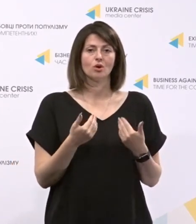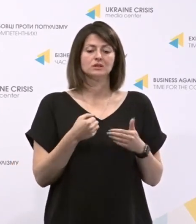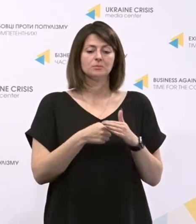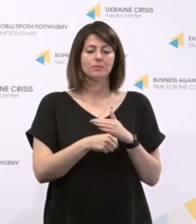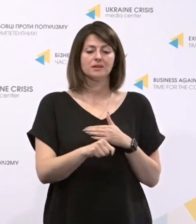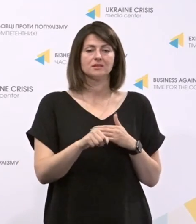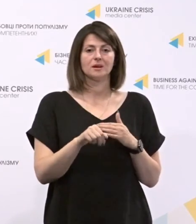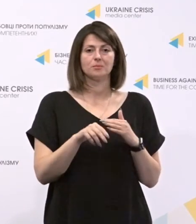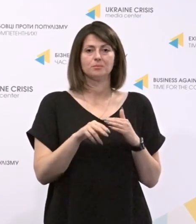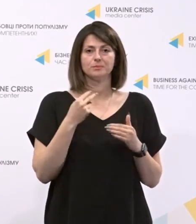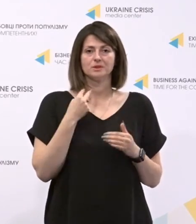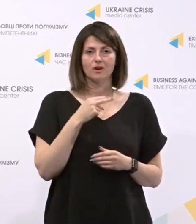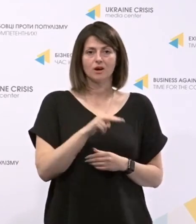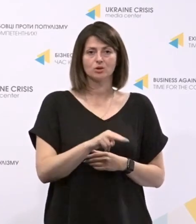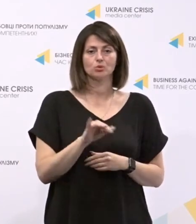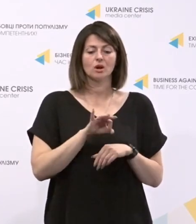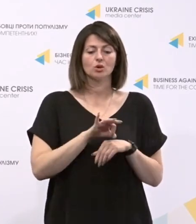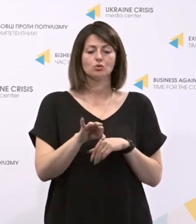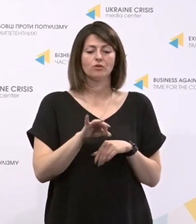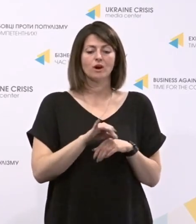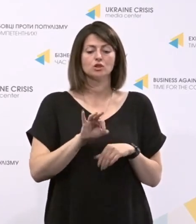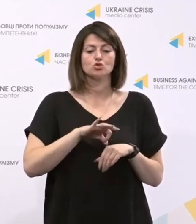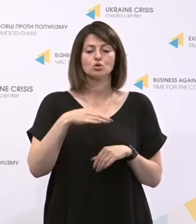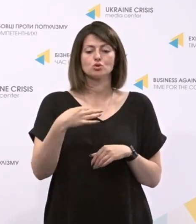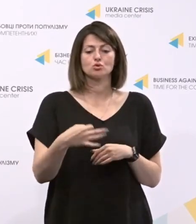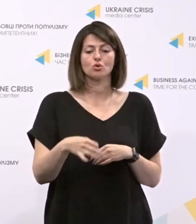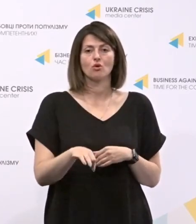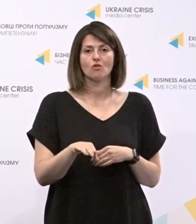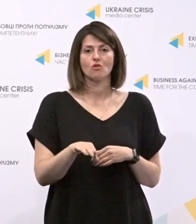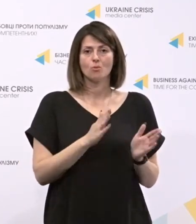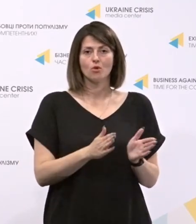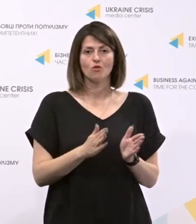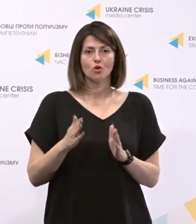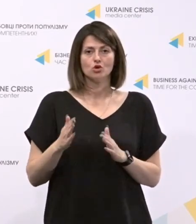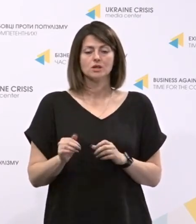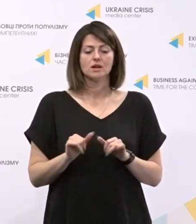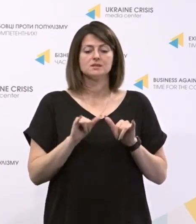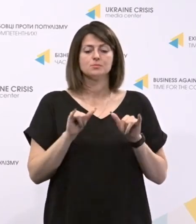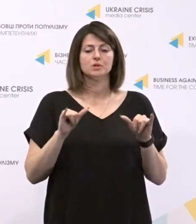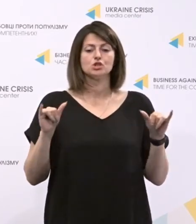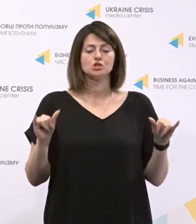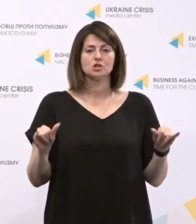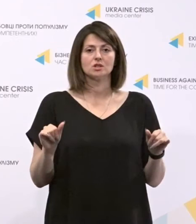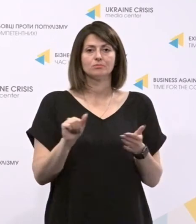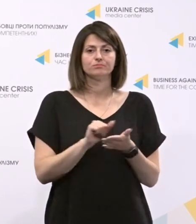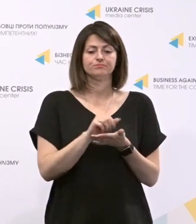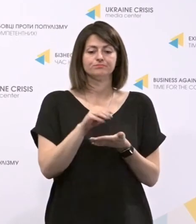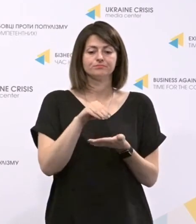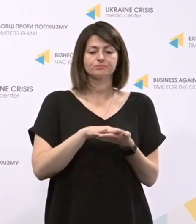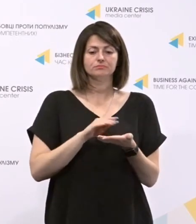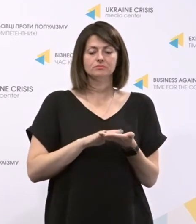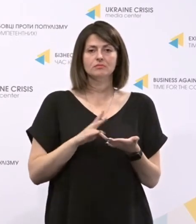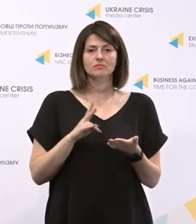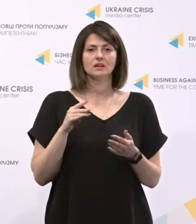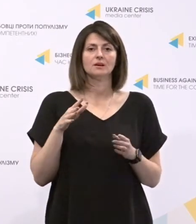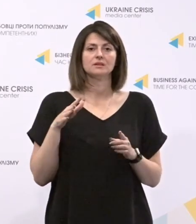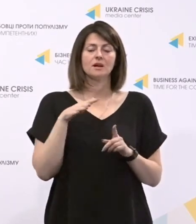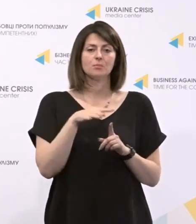on peaceful assemblies, public events, media professionals, and individuals.